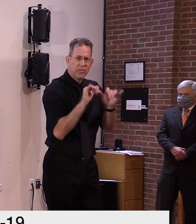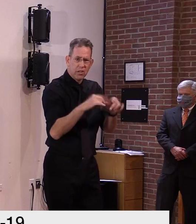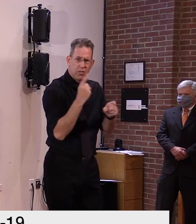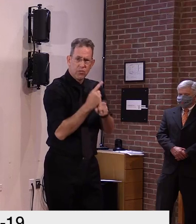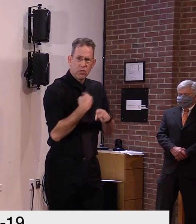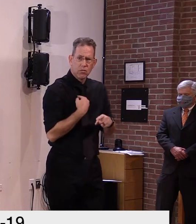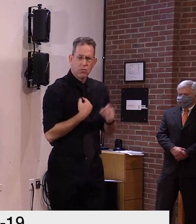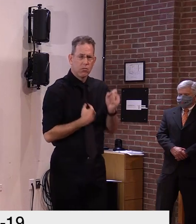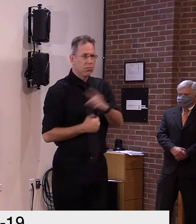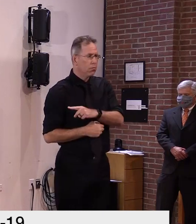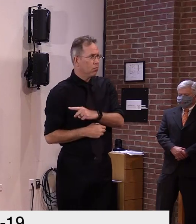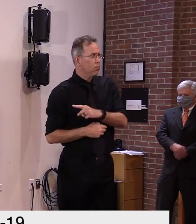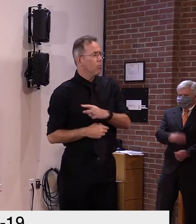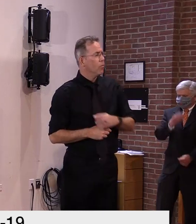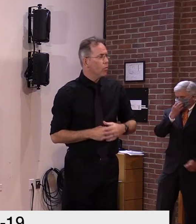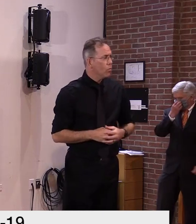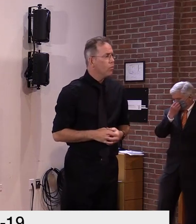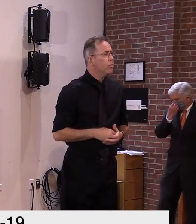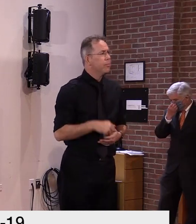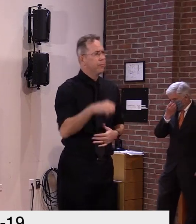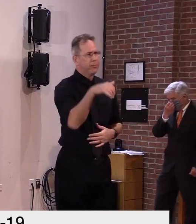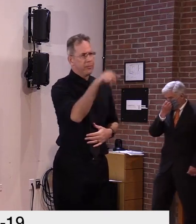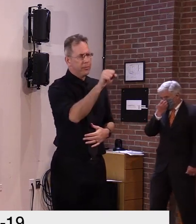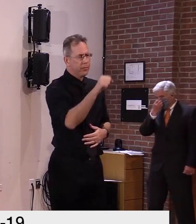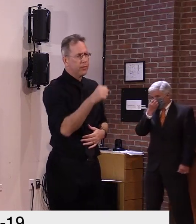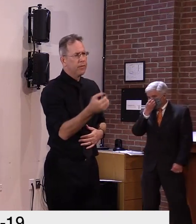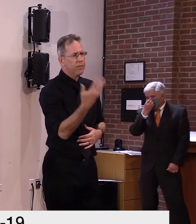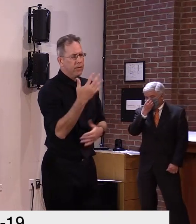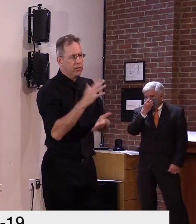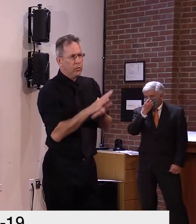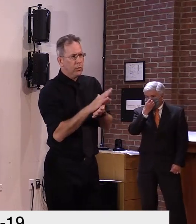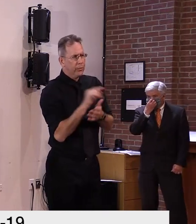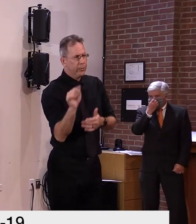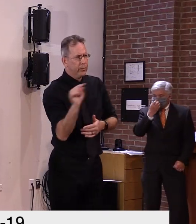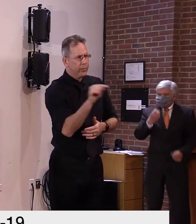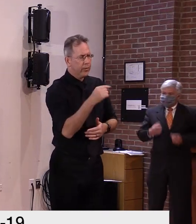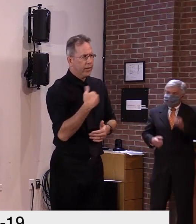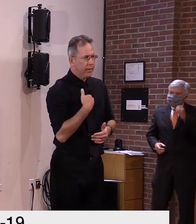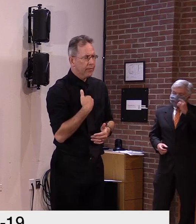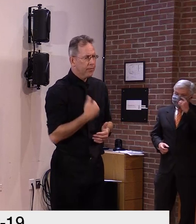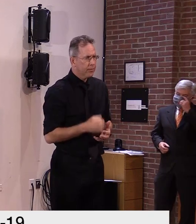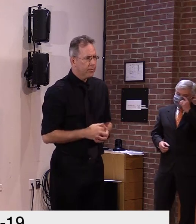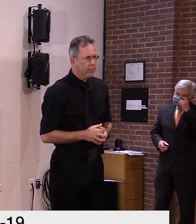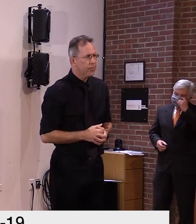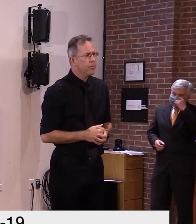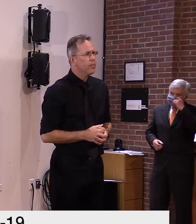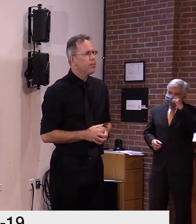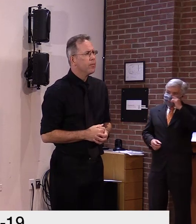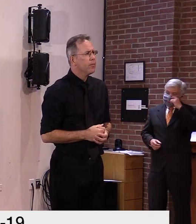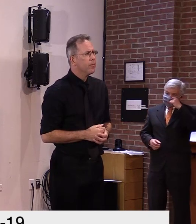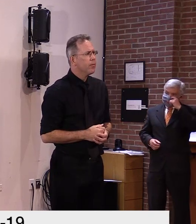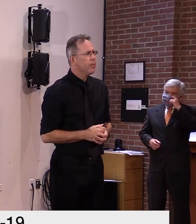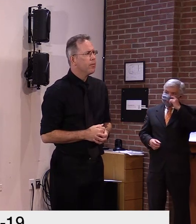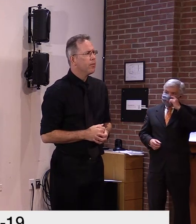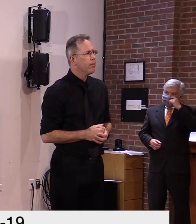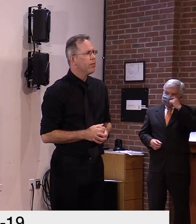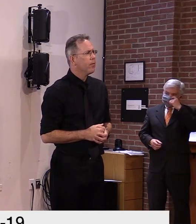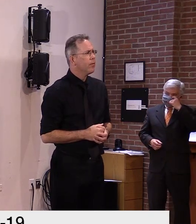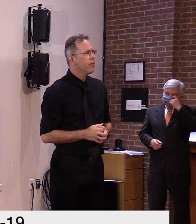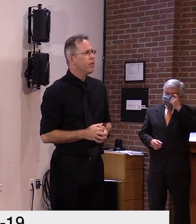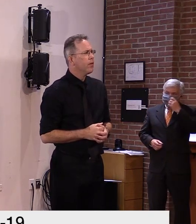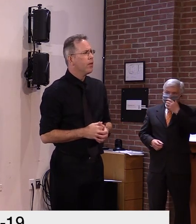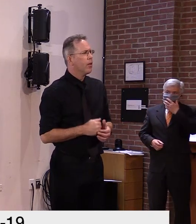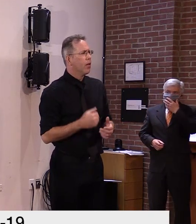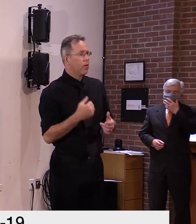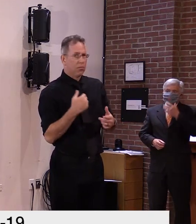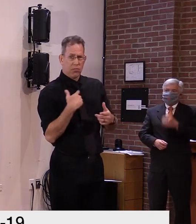Okay. And that, but that hasn't yet been added to the total announced on the website or anything like that? No,